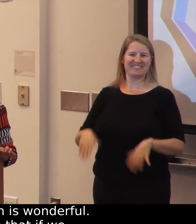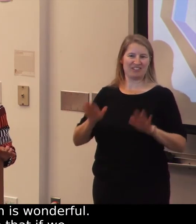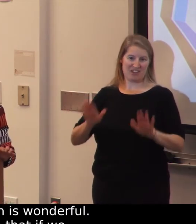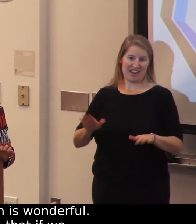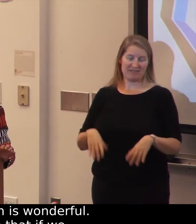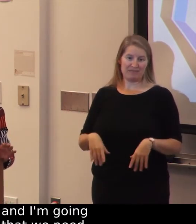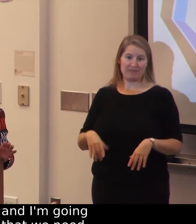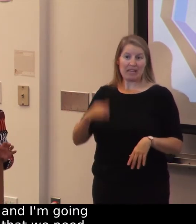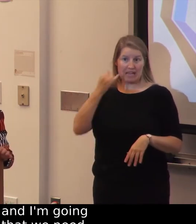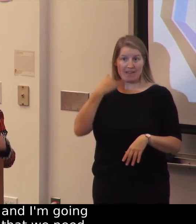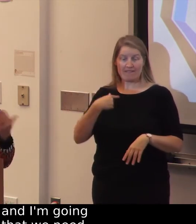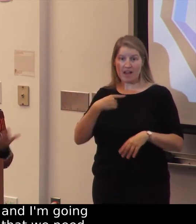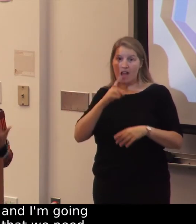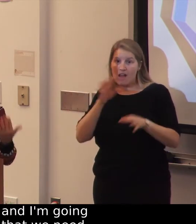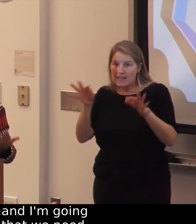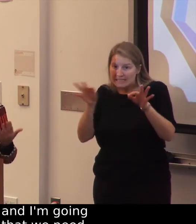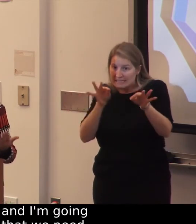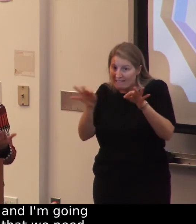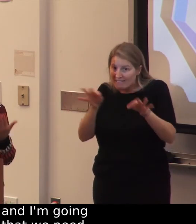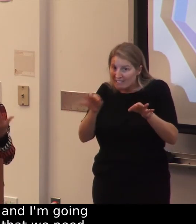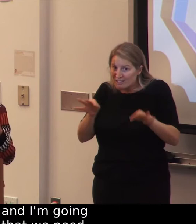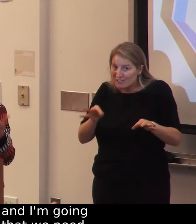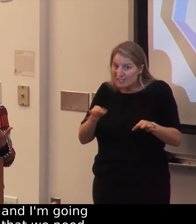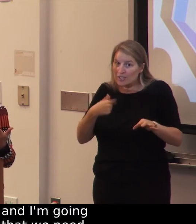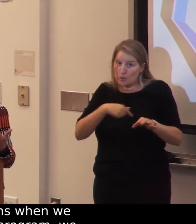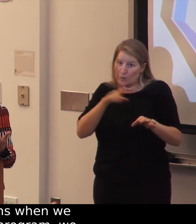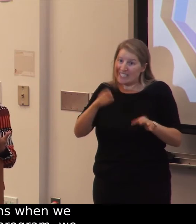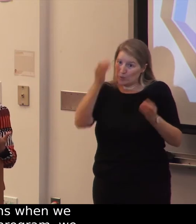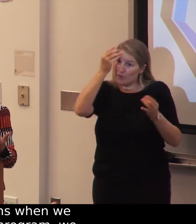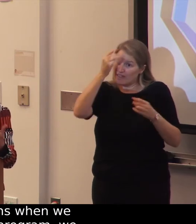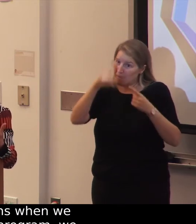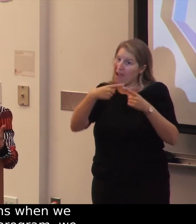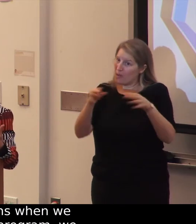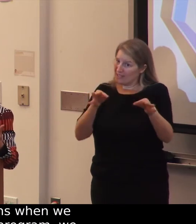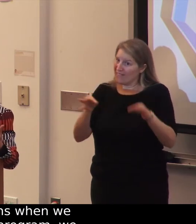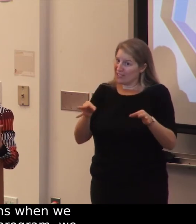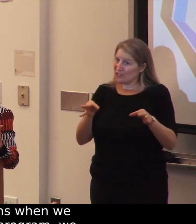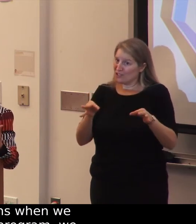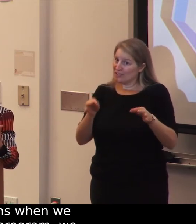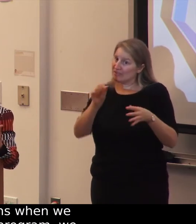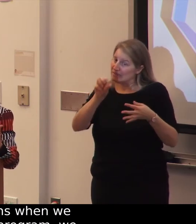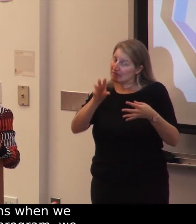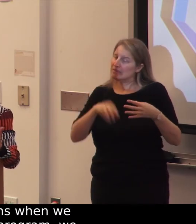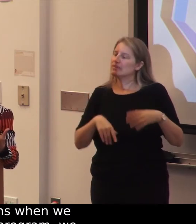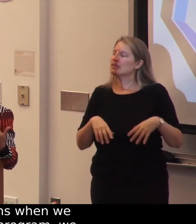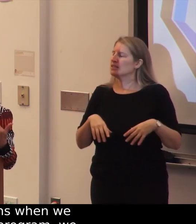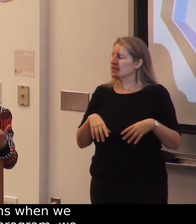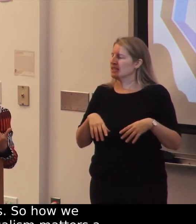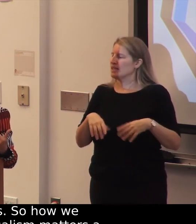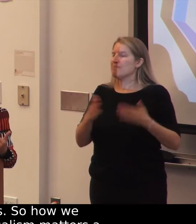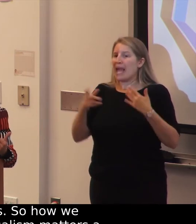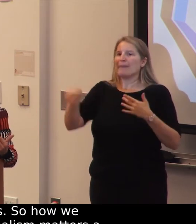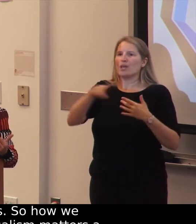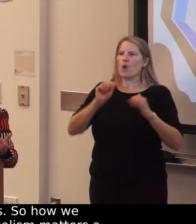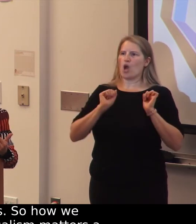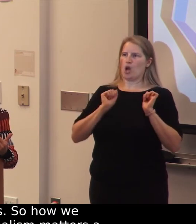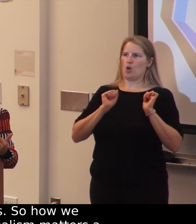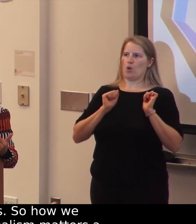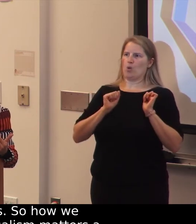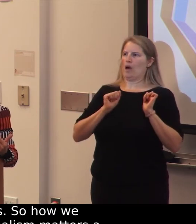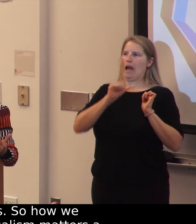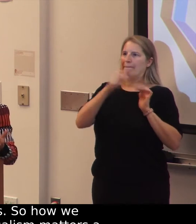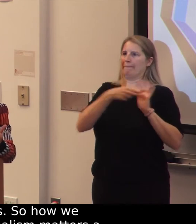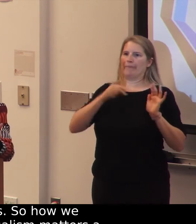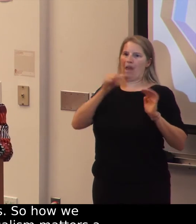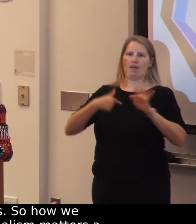got down to the definitions, and I'm going to suggest that we need to think about these definitions when we design a program, right, we might have different definitions.